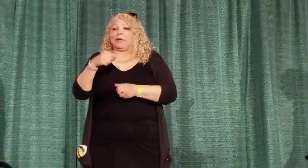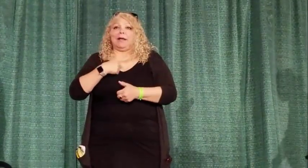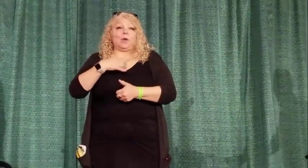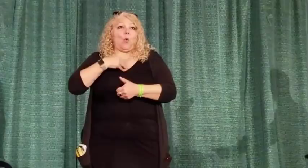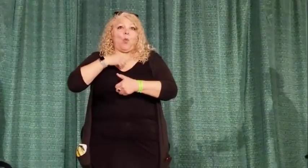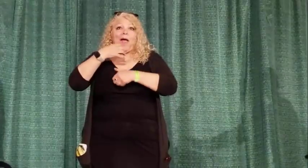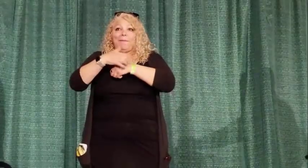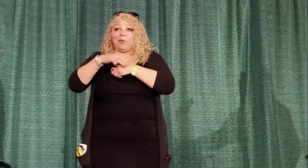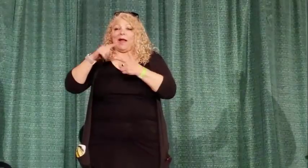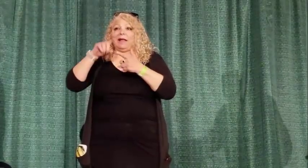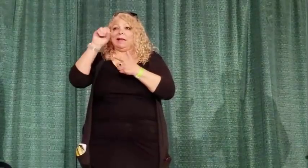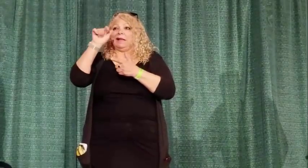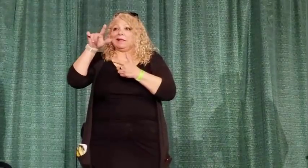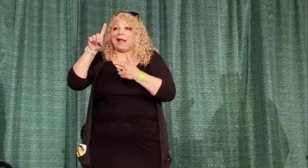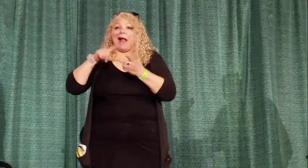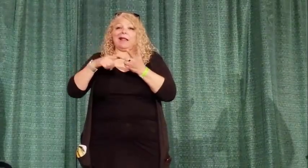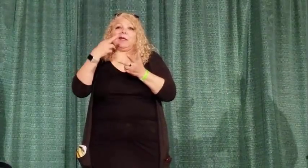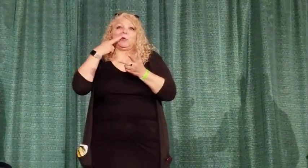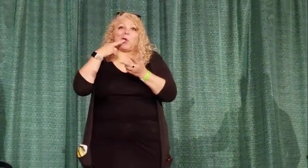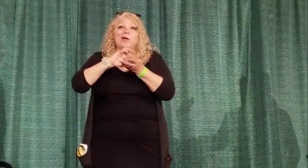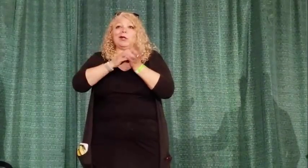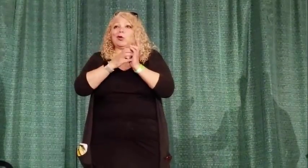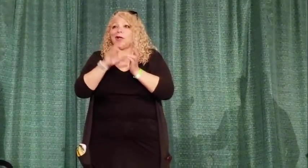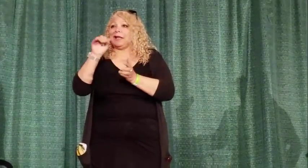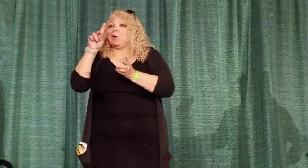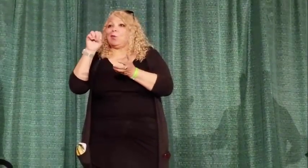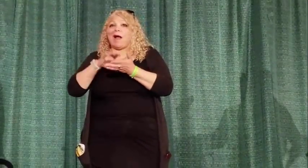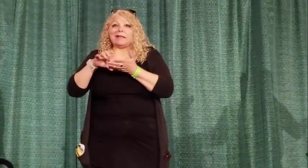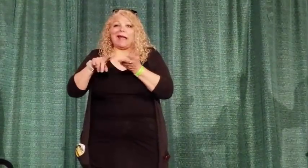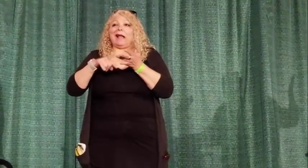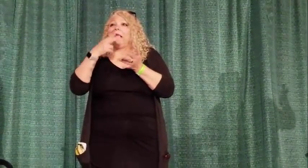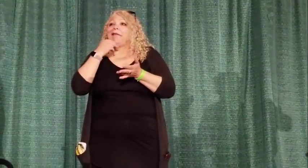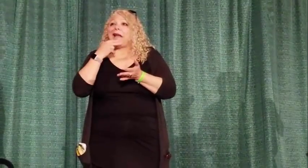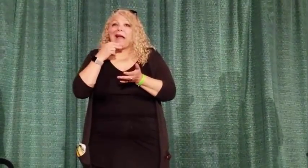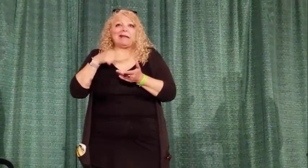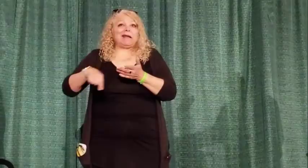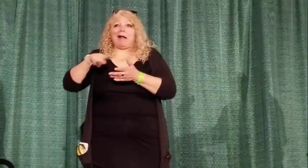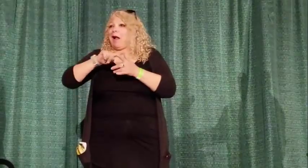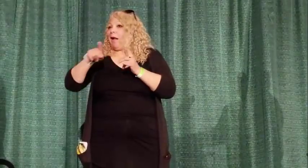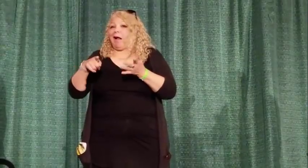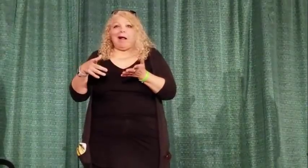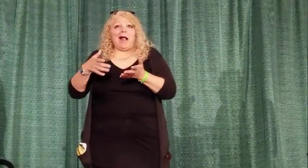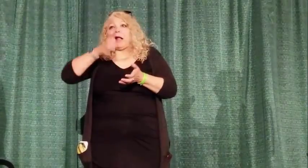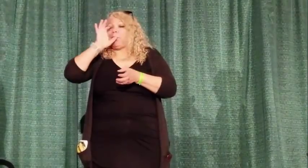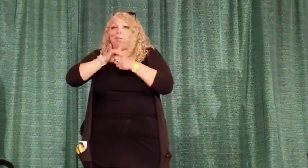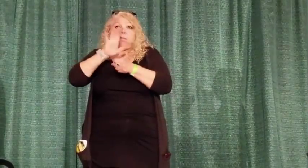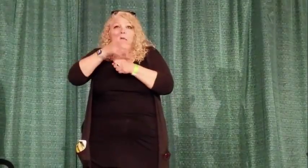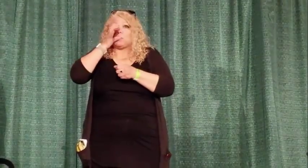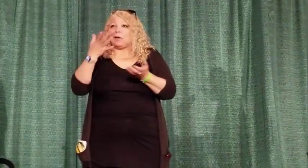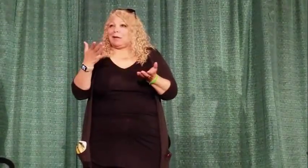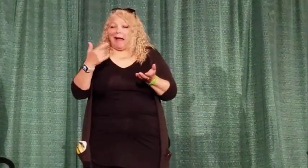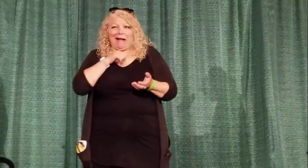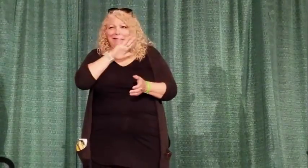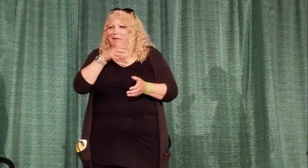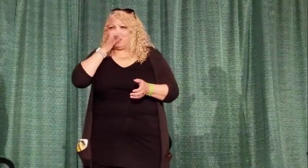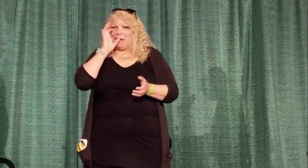bread, salad oil, mayonnaise, donuts, cookies, crackers, rice cakes, breakfast bars, chips, candy, soft drinks. How do these people put soft drinks in their body? How do you take this stuff?